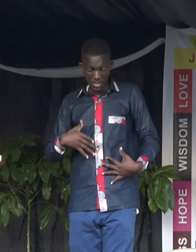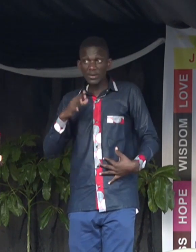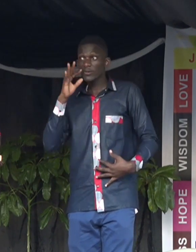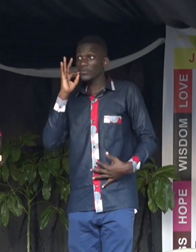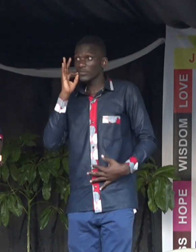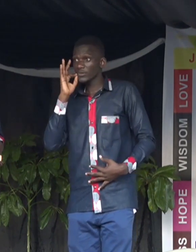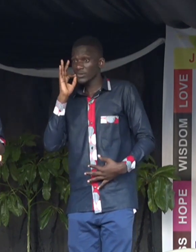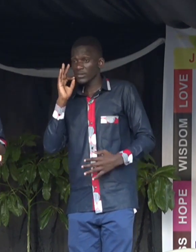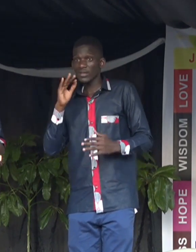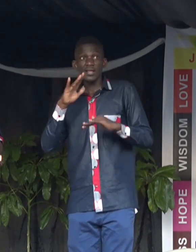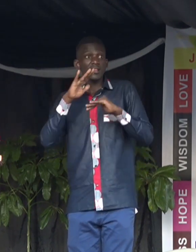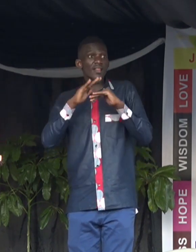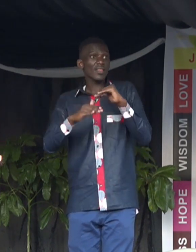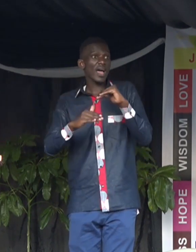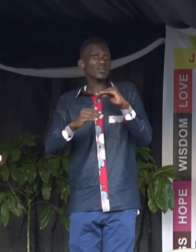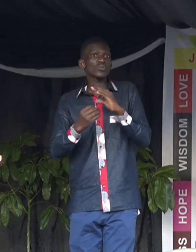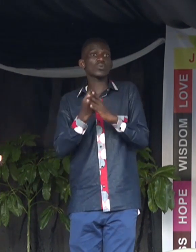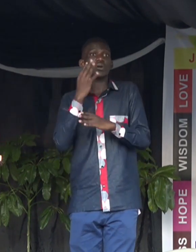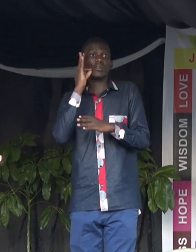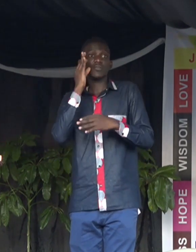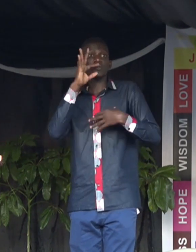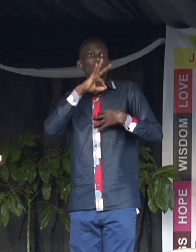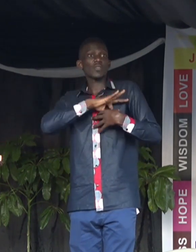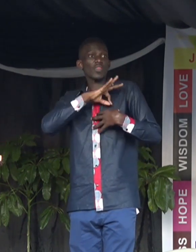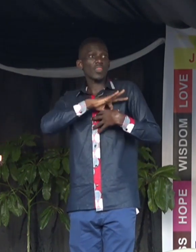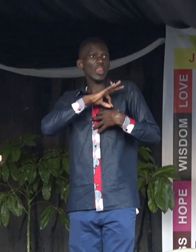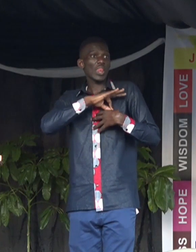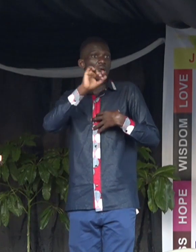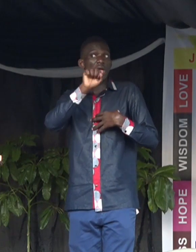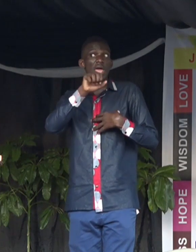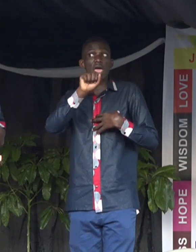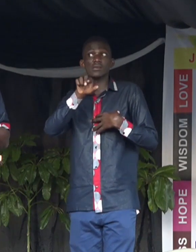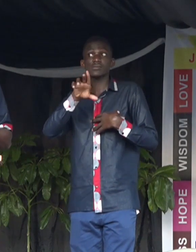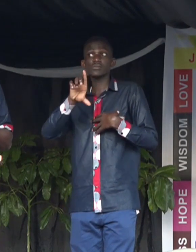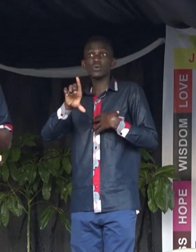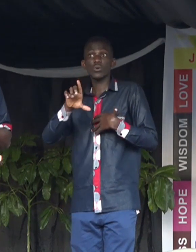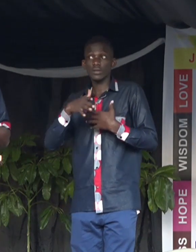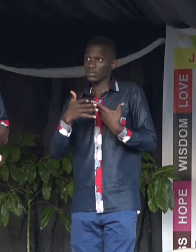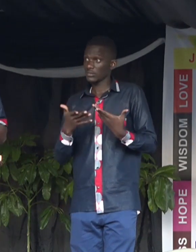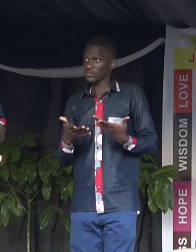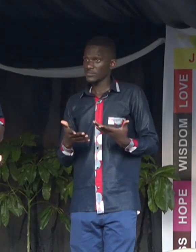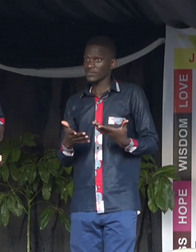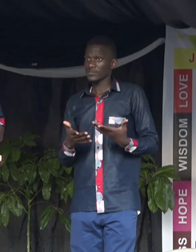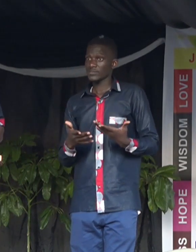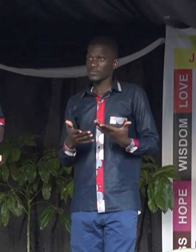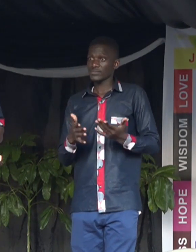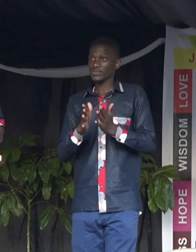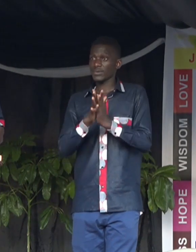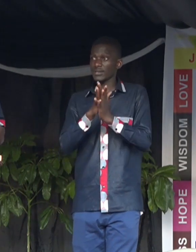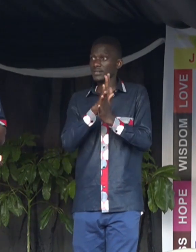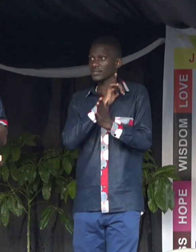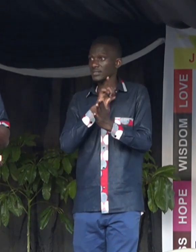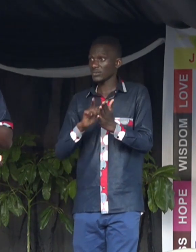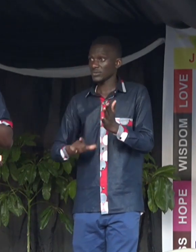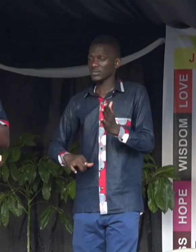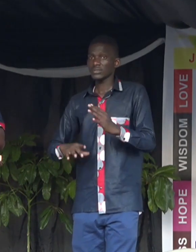outer man. Okusinga okubala ekibala ekyo munda. More than we've done so for our inner man. Yesu yebazibwe. Praise